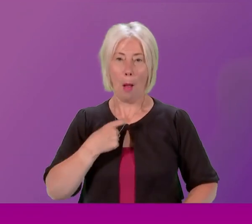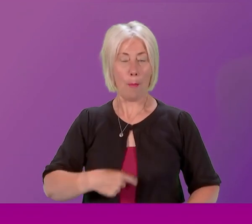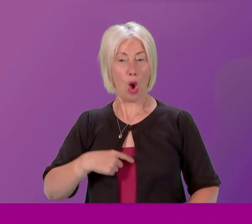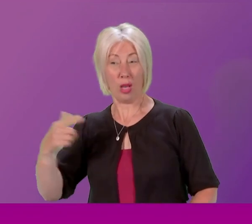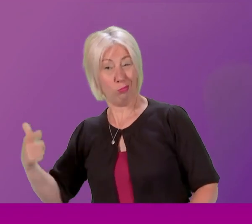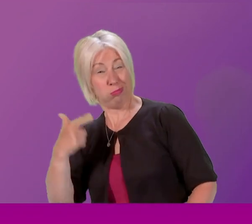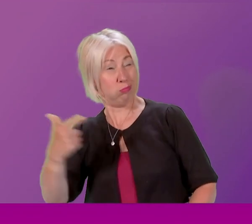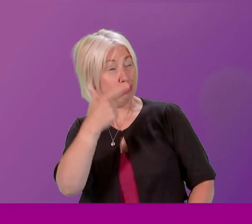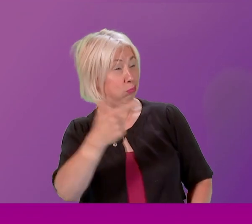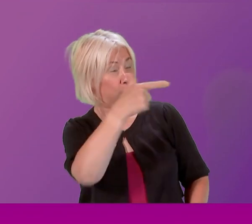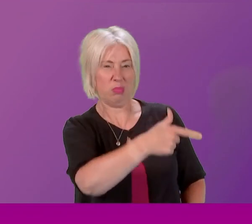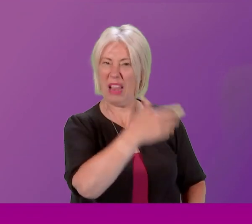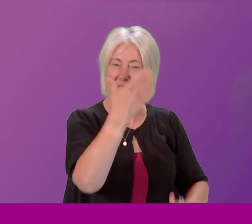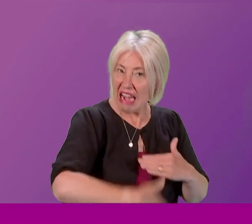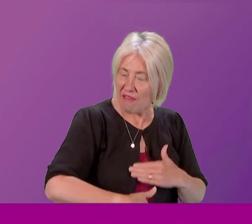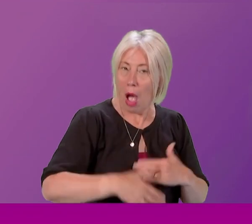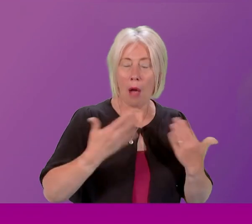person. You know,